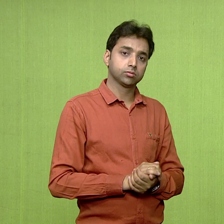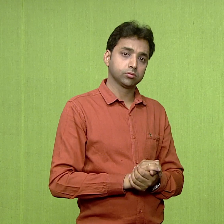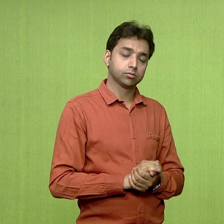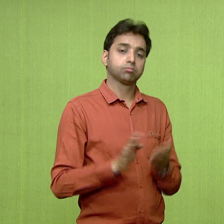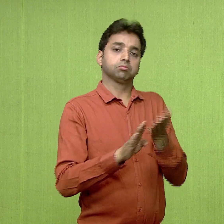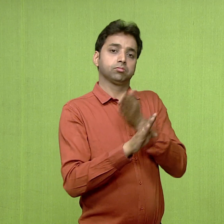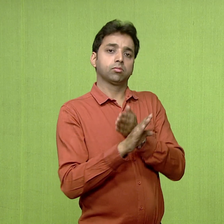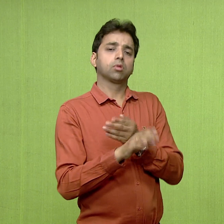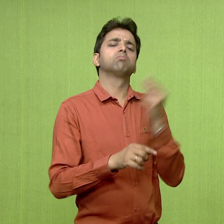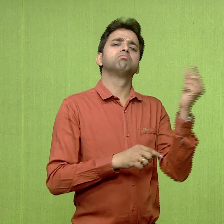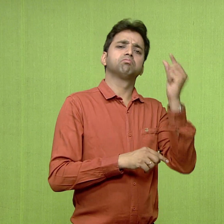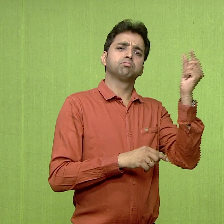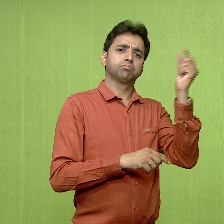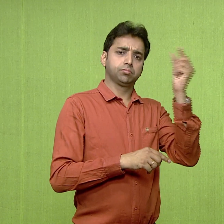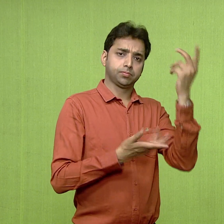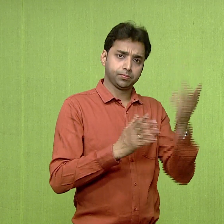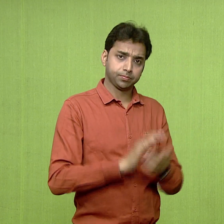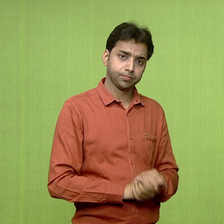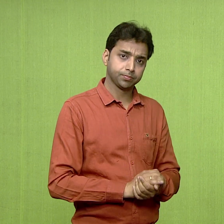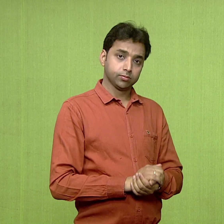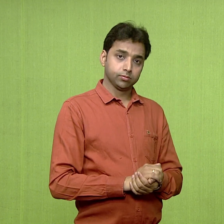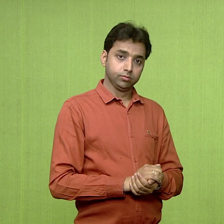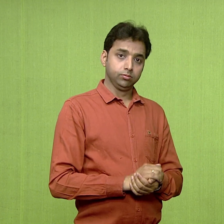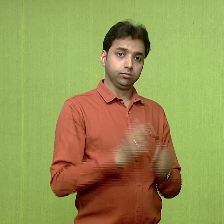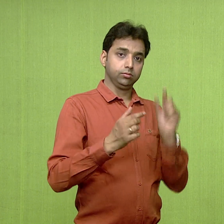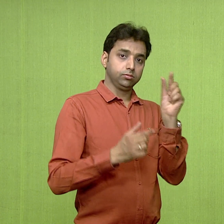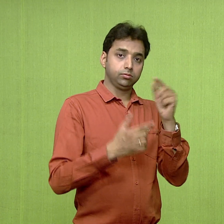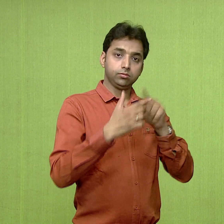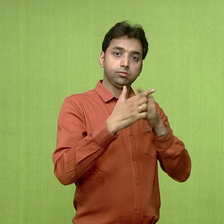and universities. Ujjain,